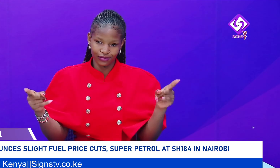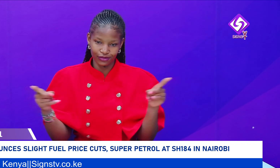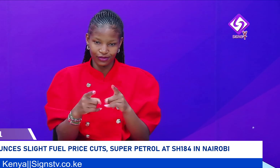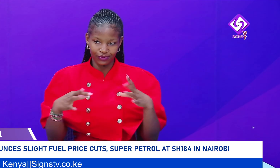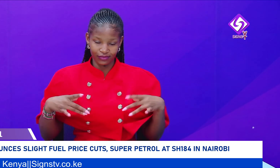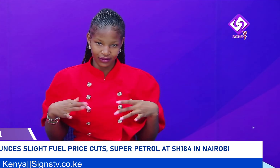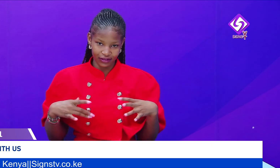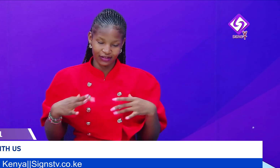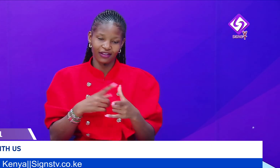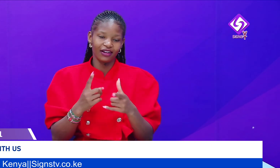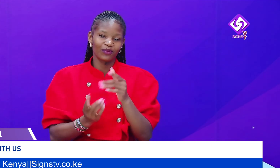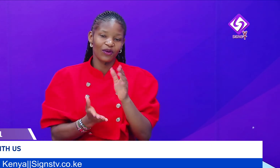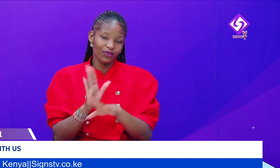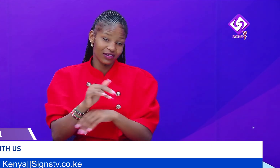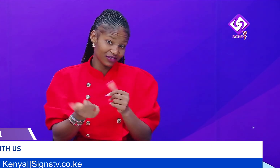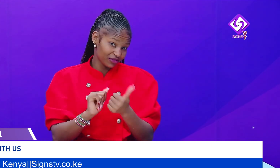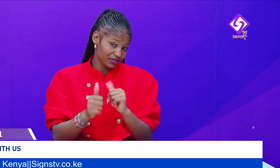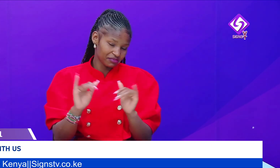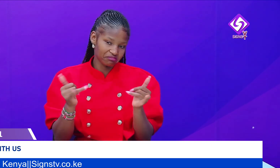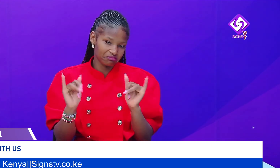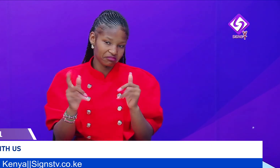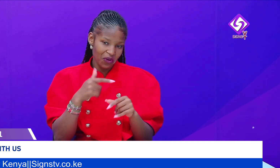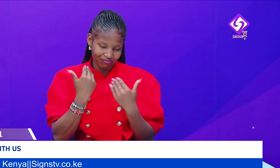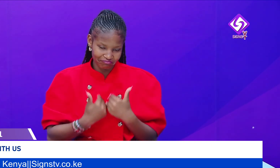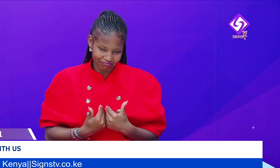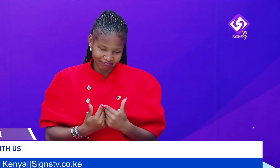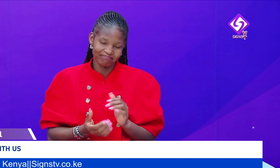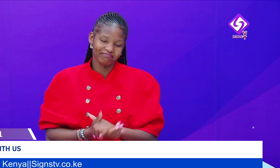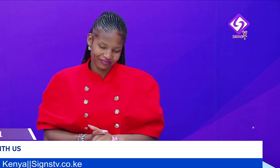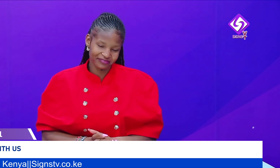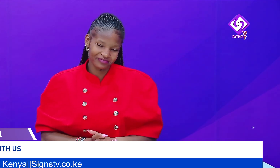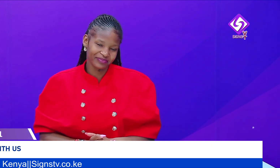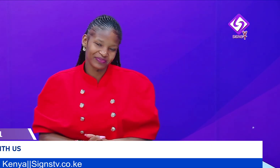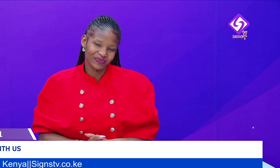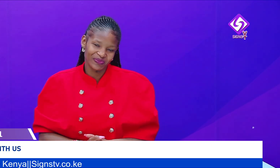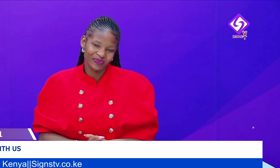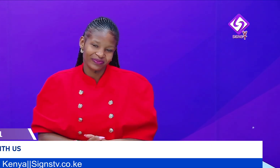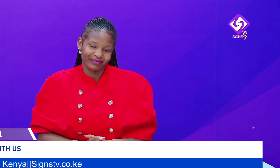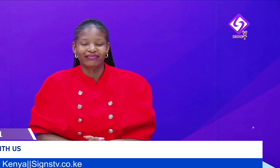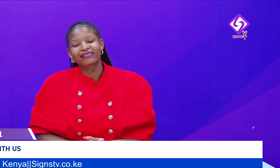We'll be taking a commercial break. We will be back with the sports news.